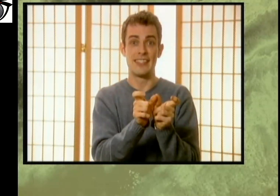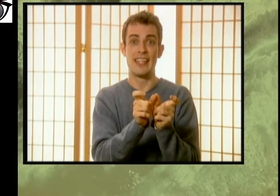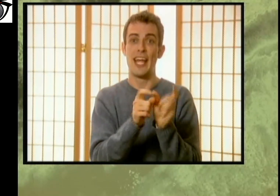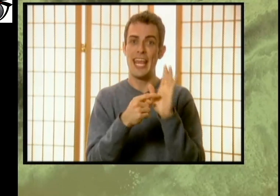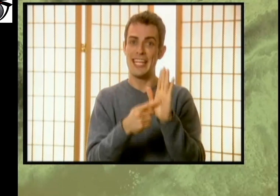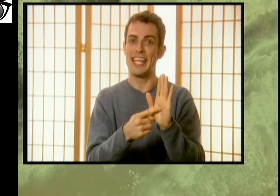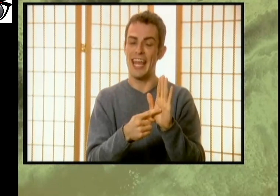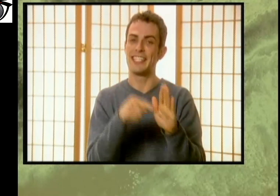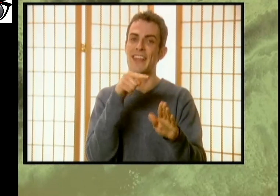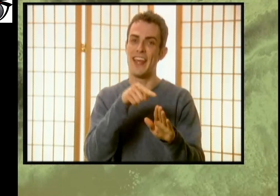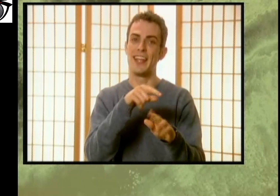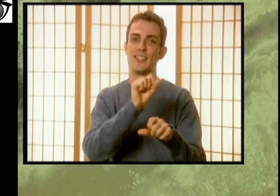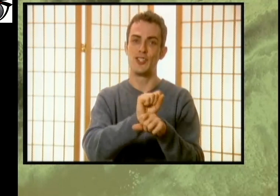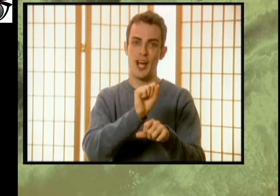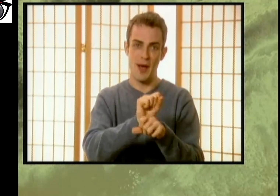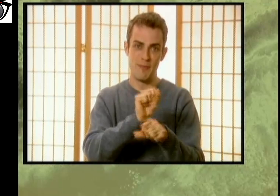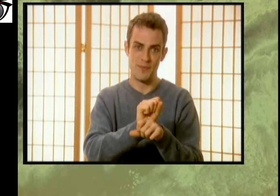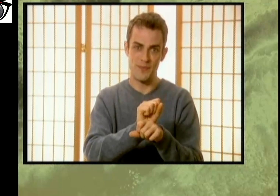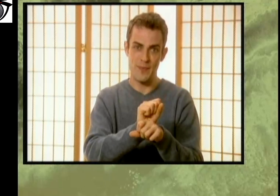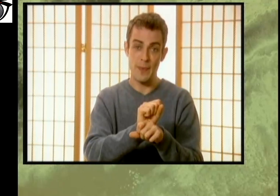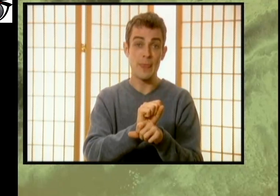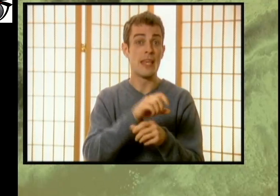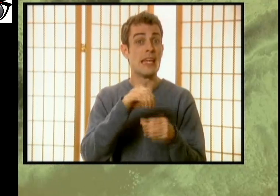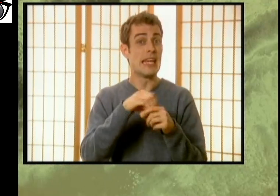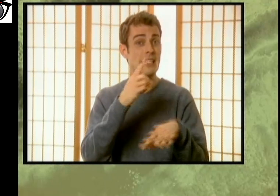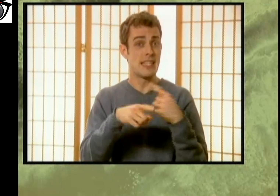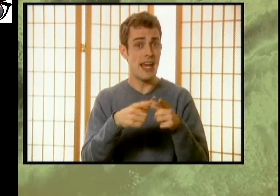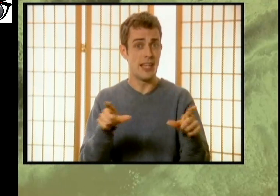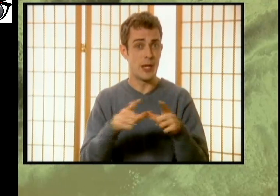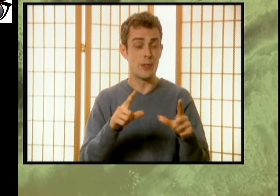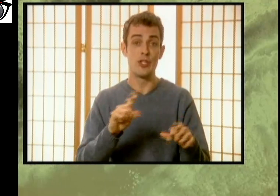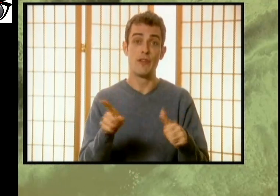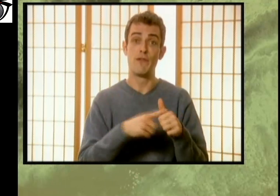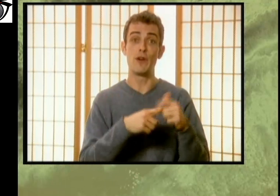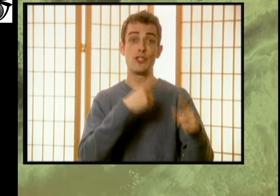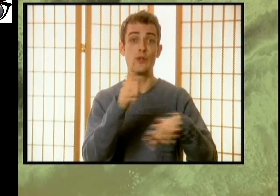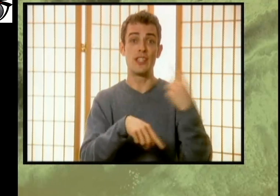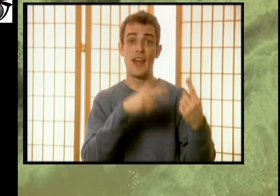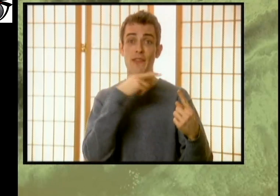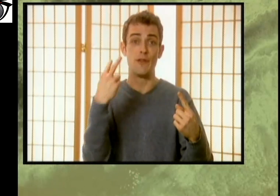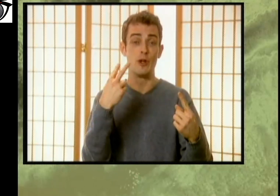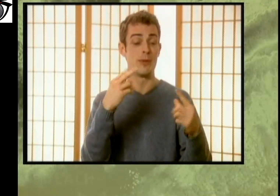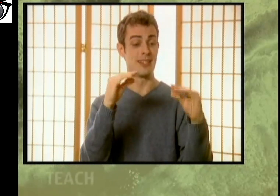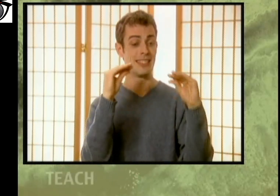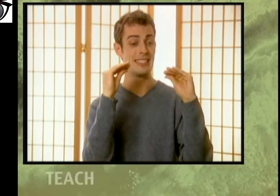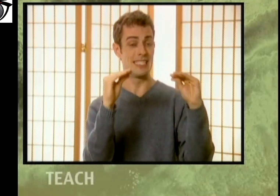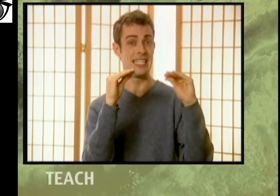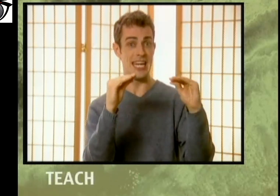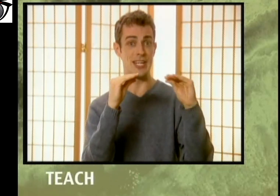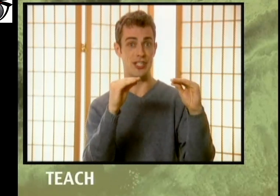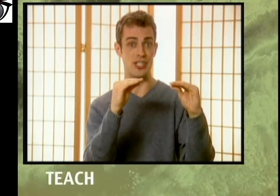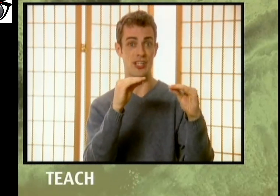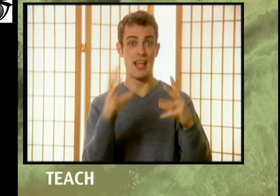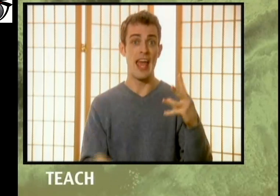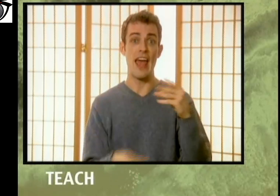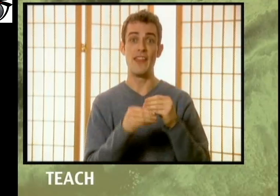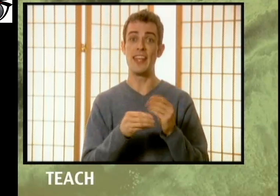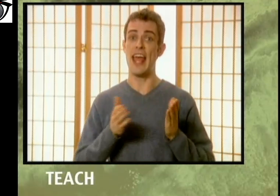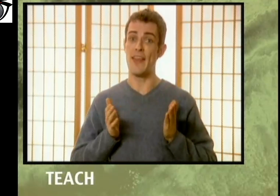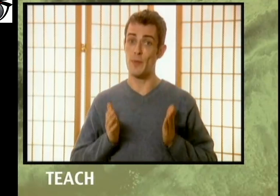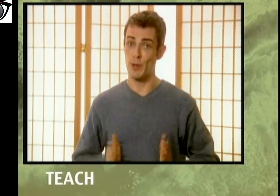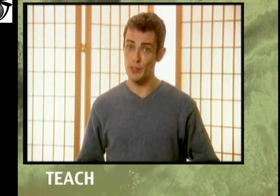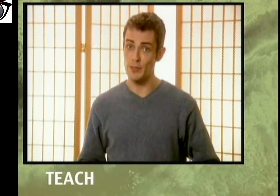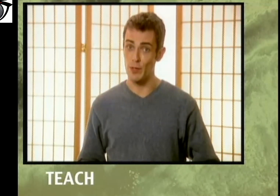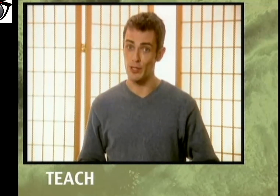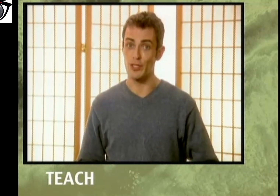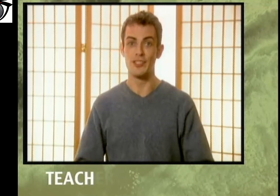ending indicates that it is a job. In sign language, first you sign the verb teach, and